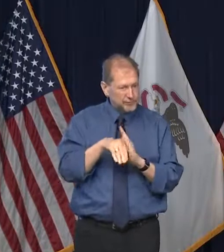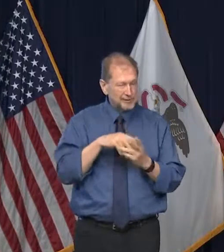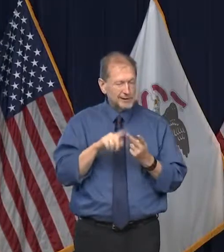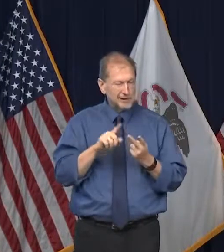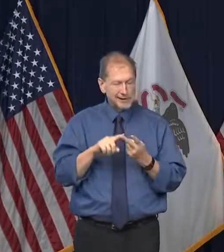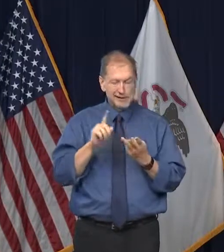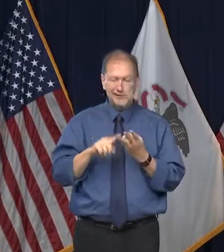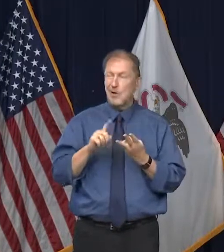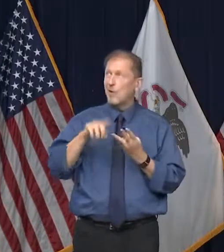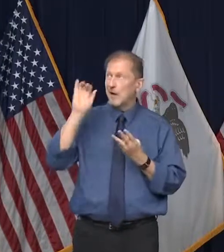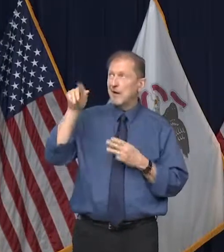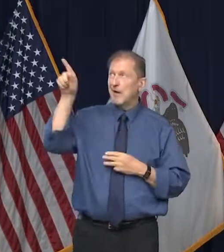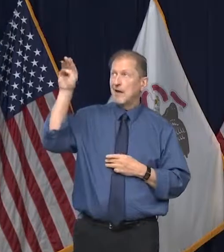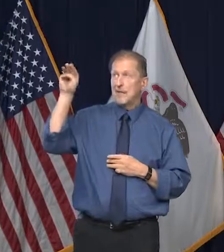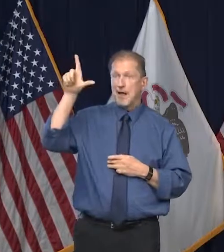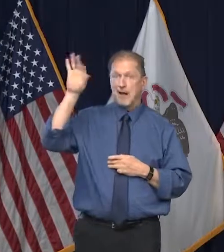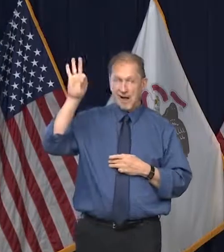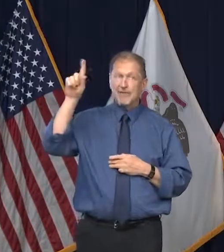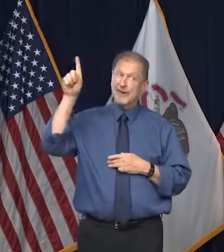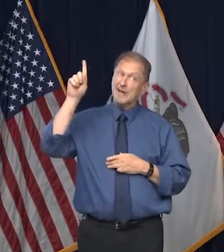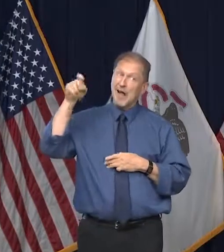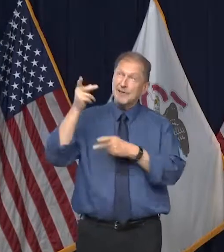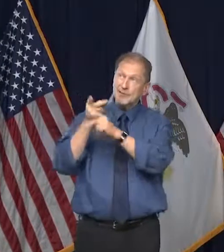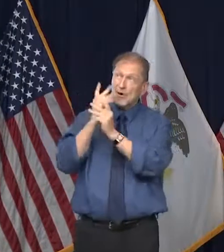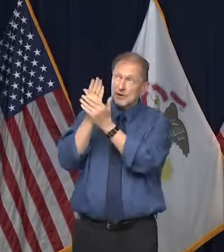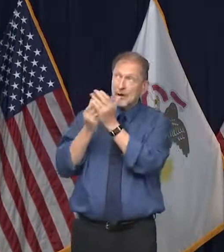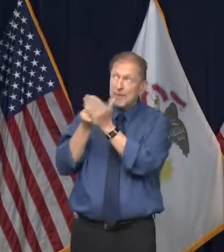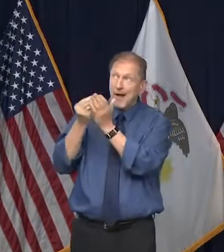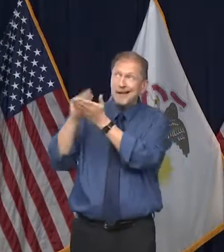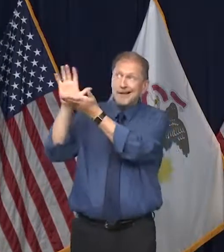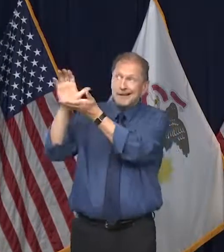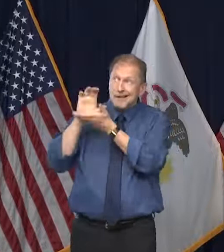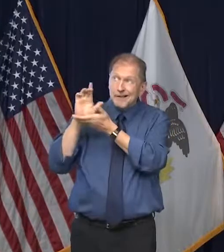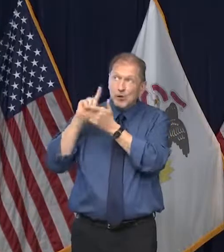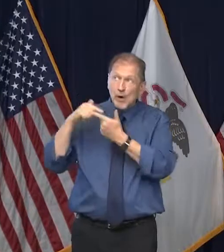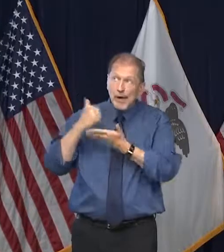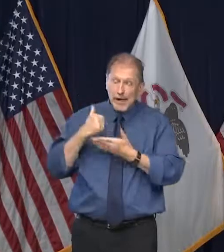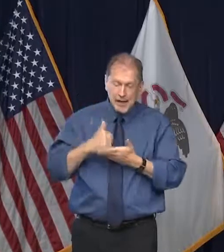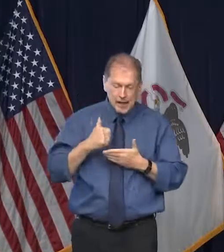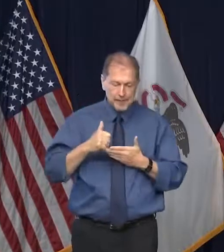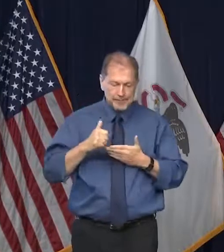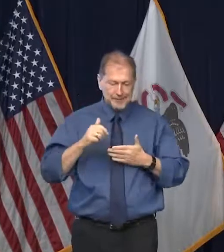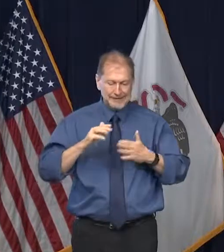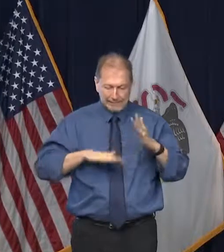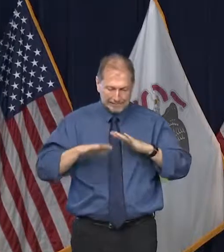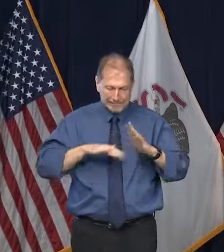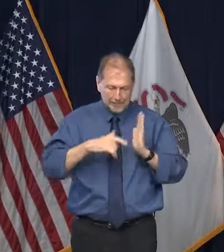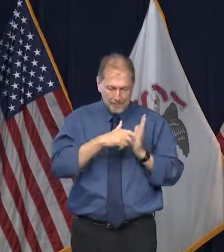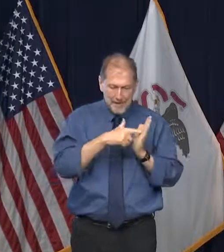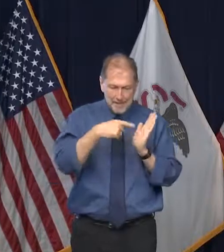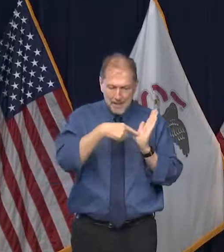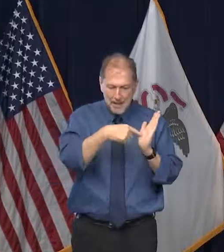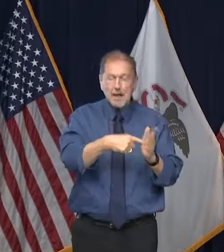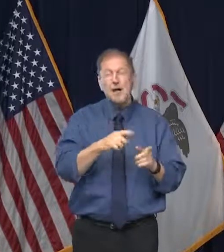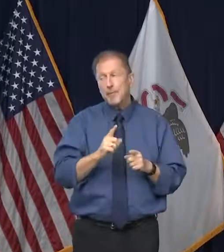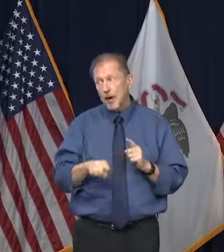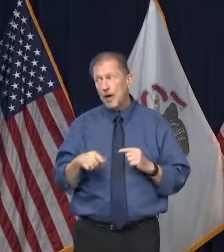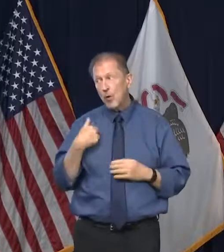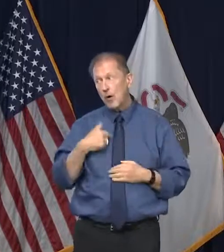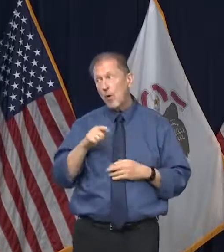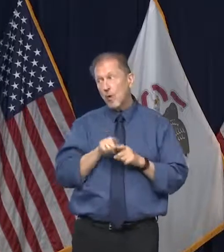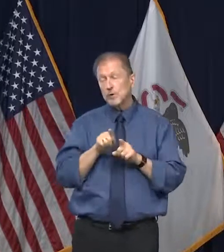MLF will no doubt have to be part of the solution, but we need to make other structural changes, and